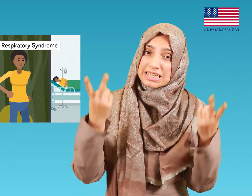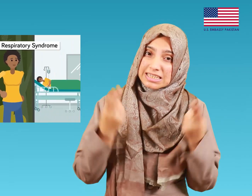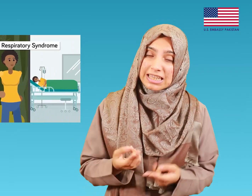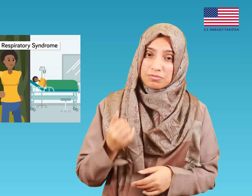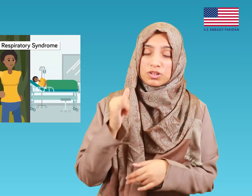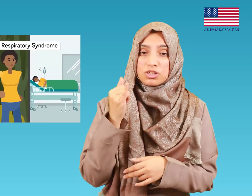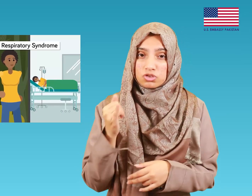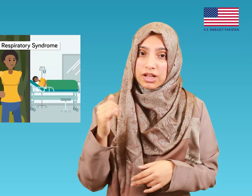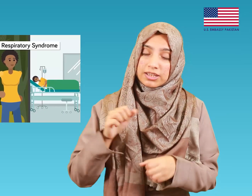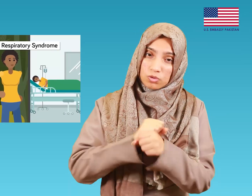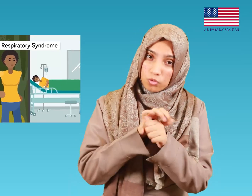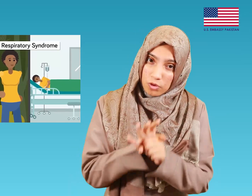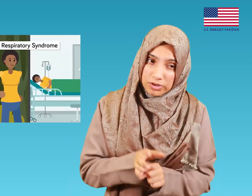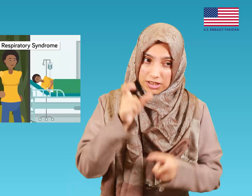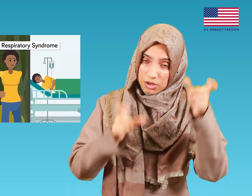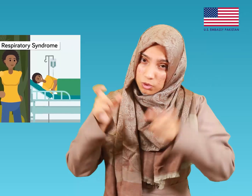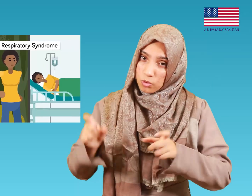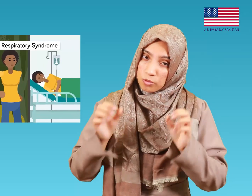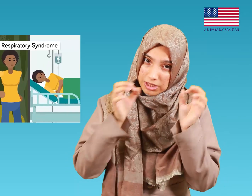had COVID-19.